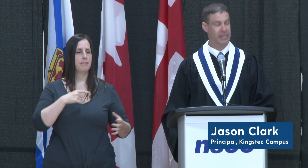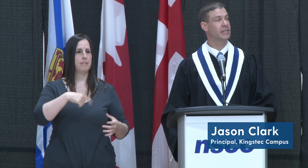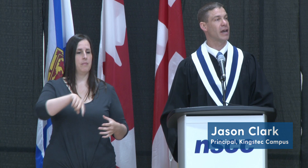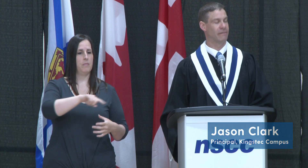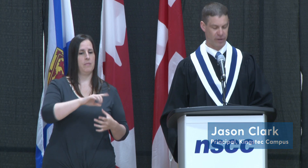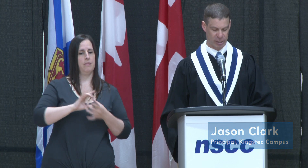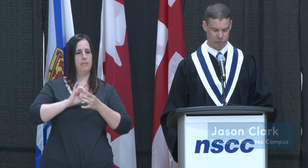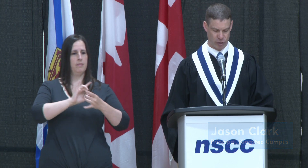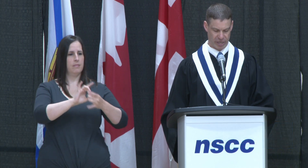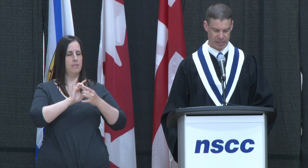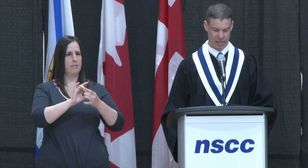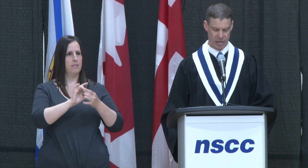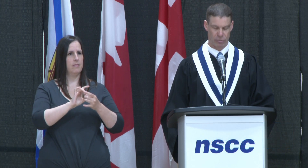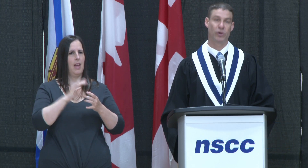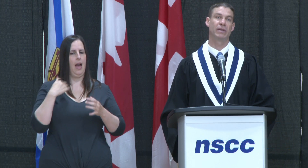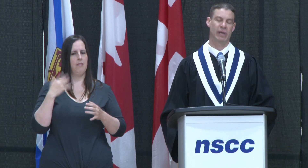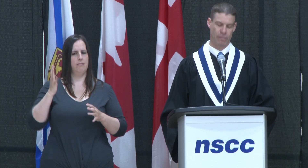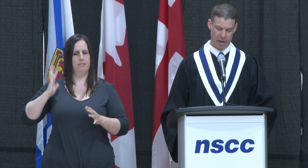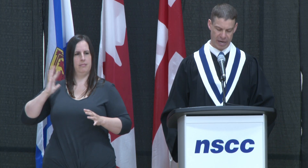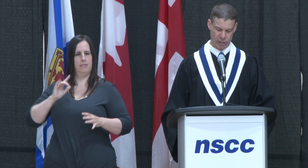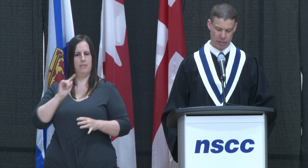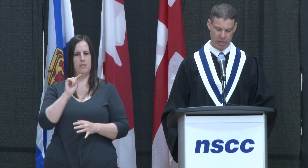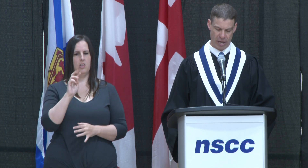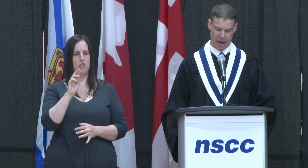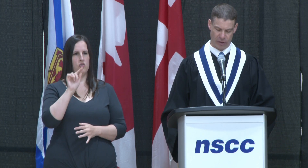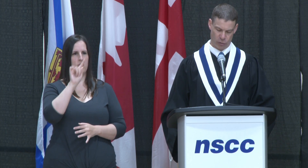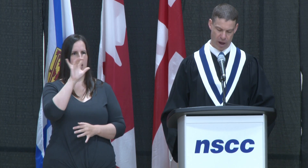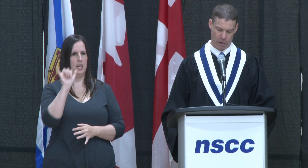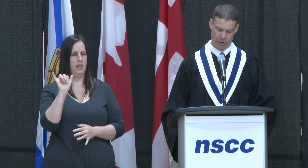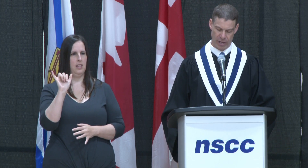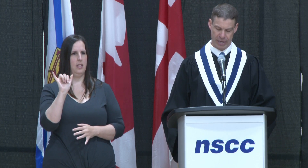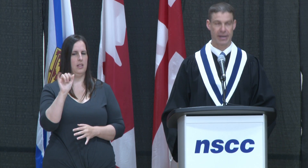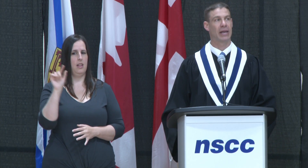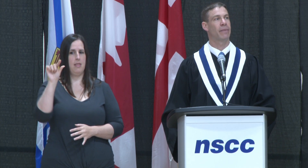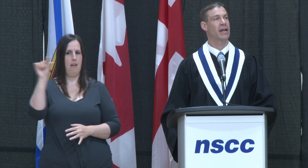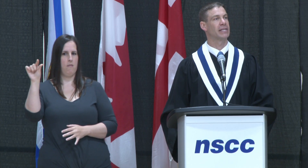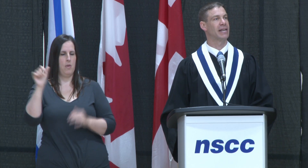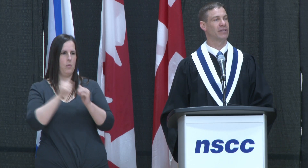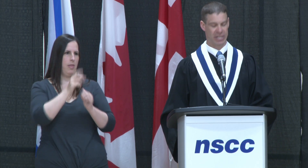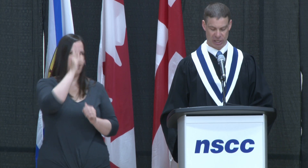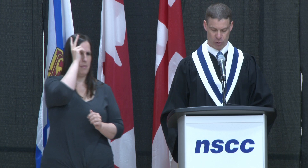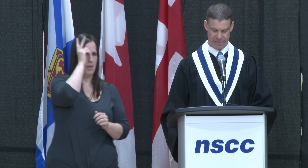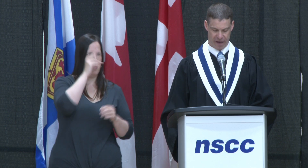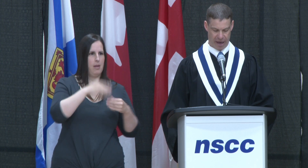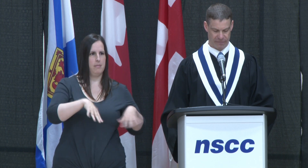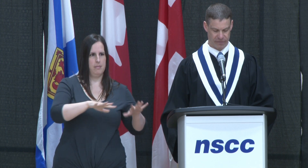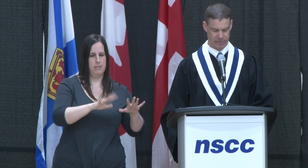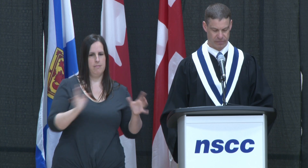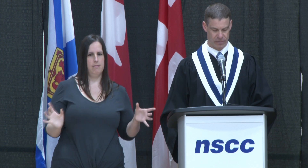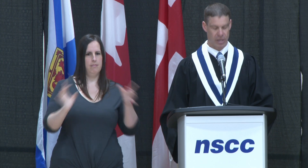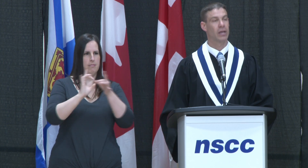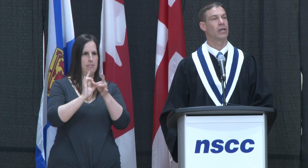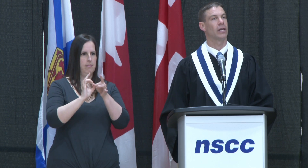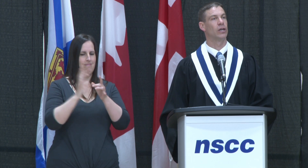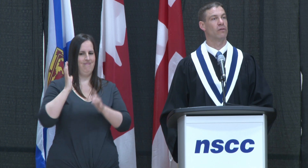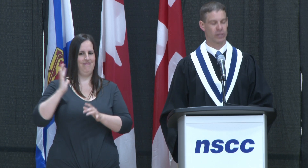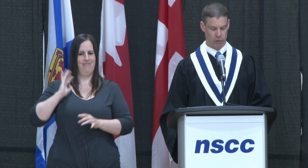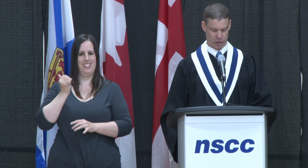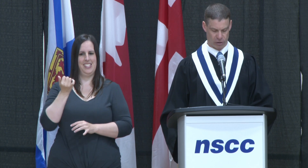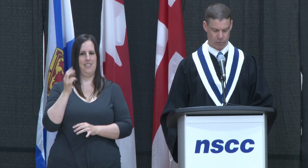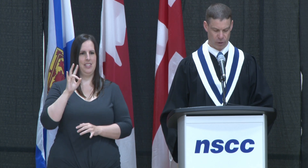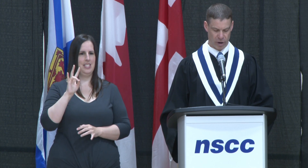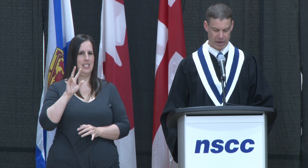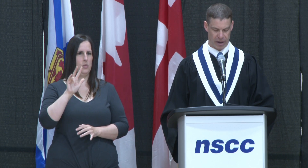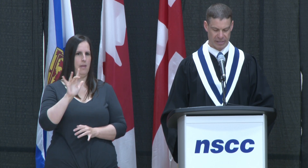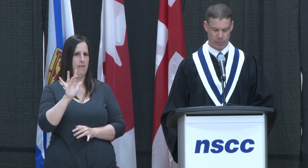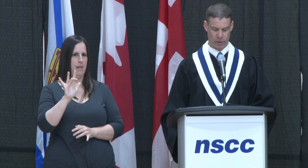series of peace and friendship treaties between the Mi'kmaq Nation and the Crown, dating back to 1725. In Nova